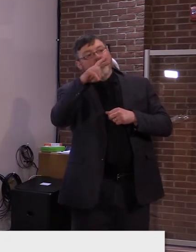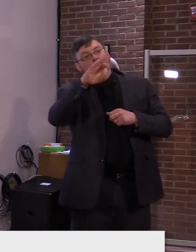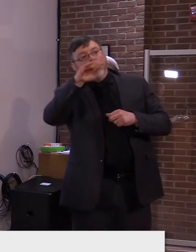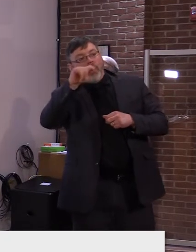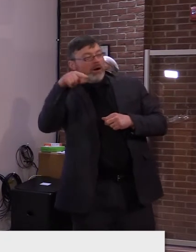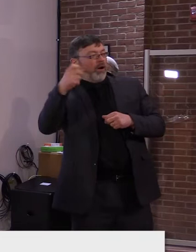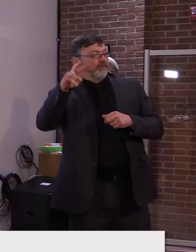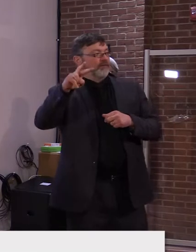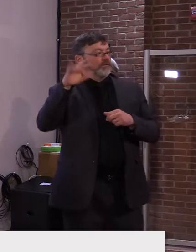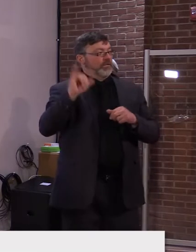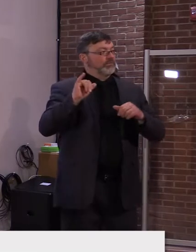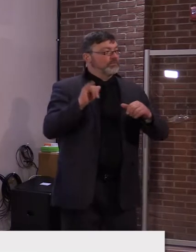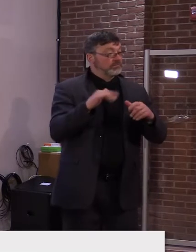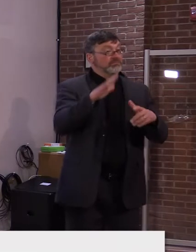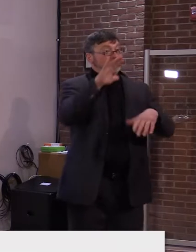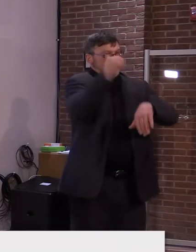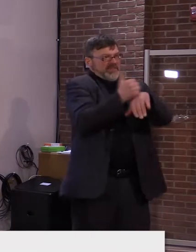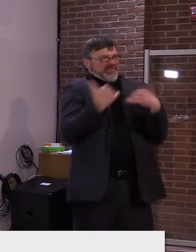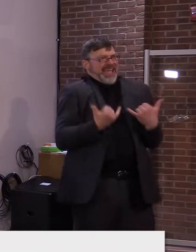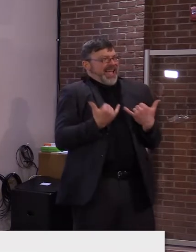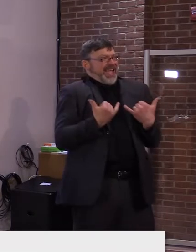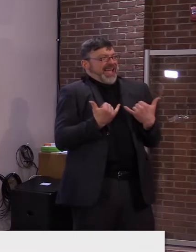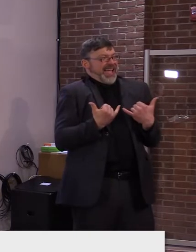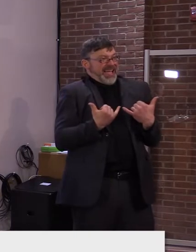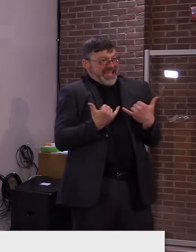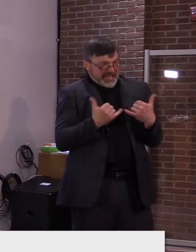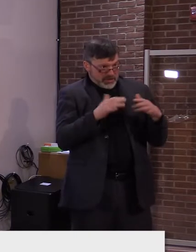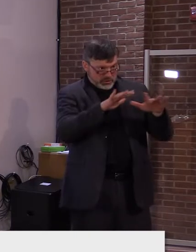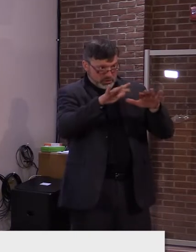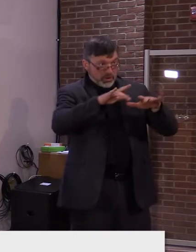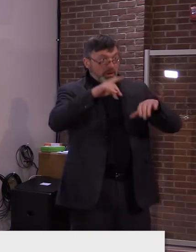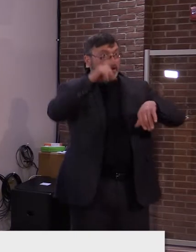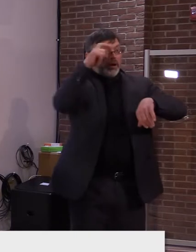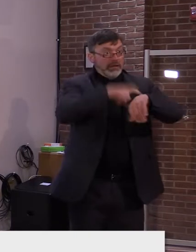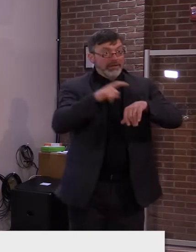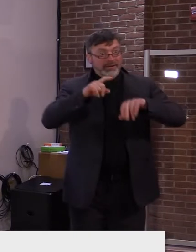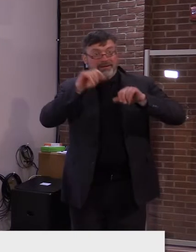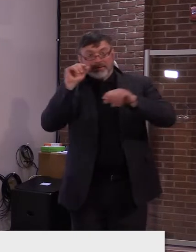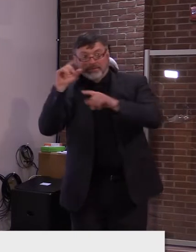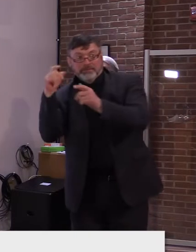March 25th. You can register again online at